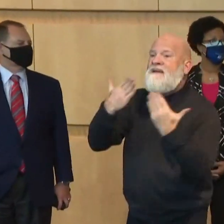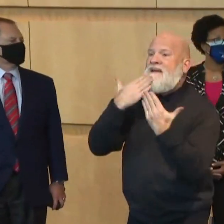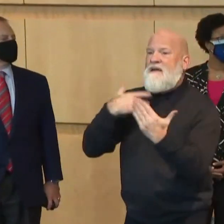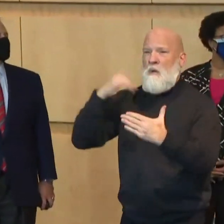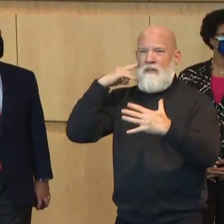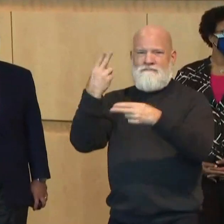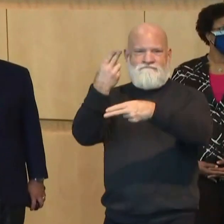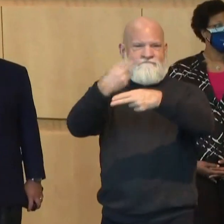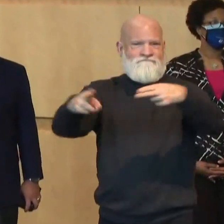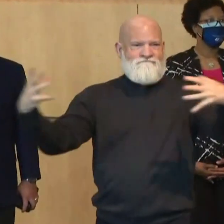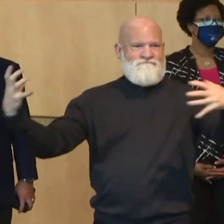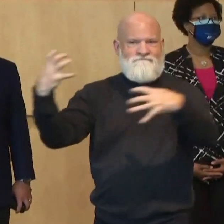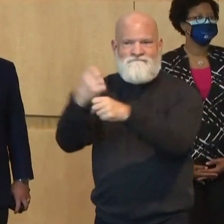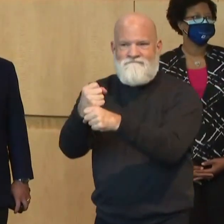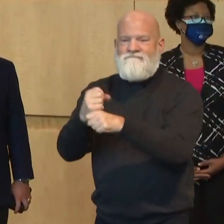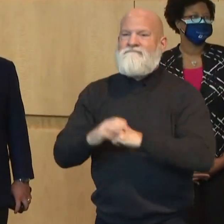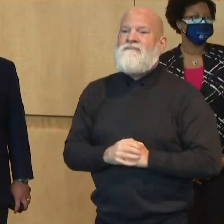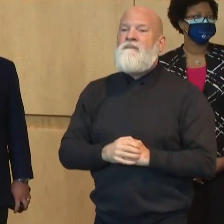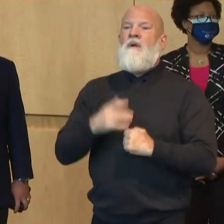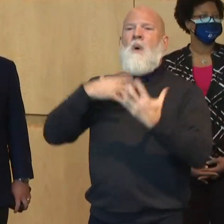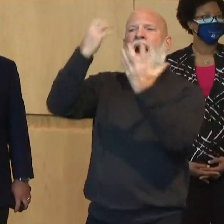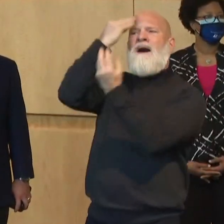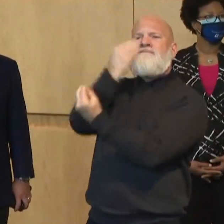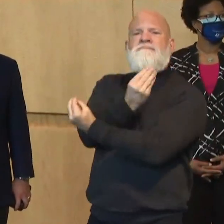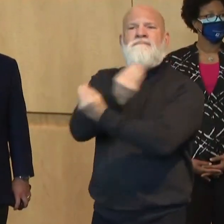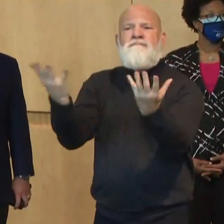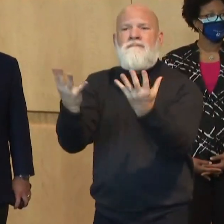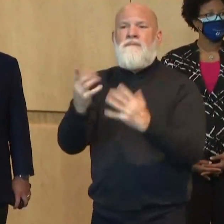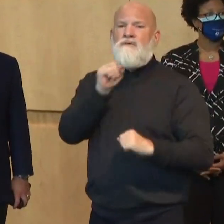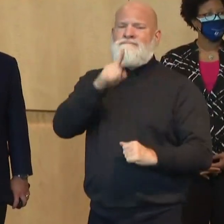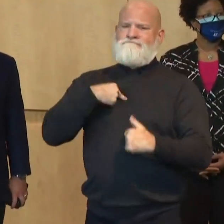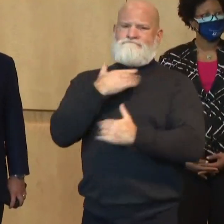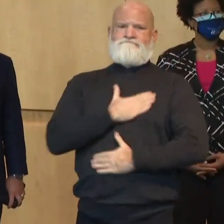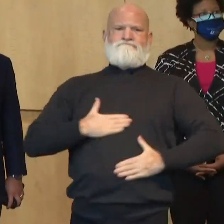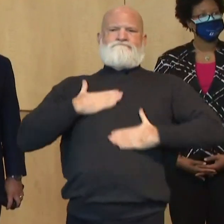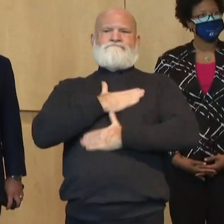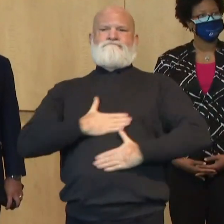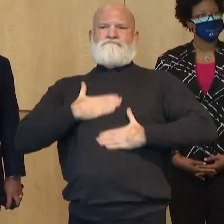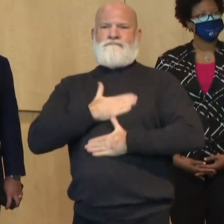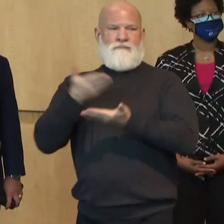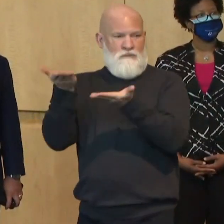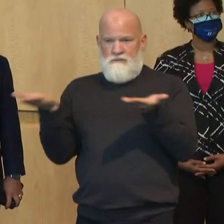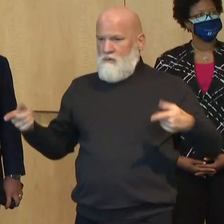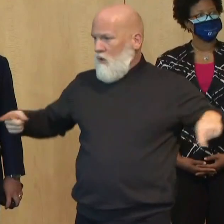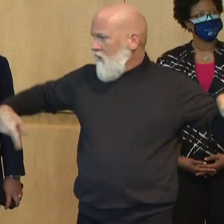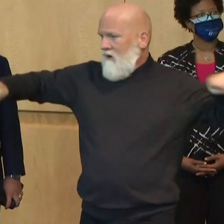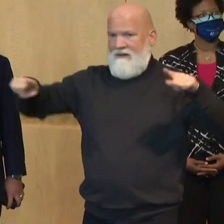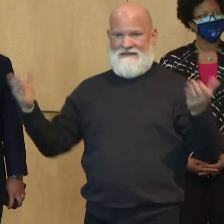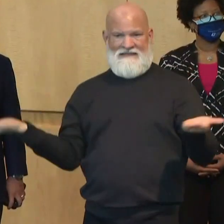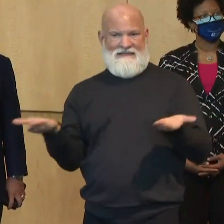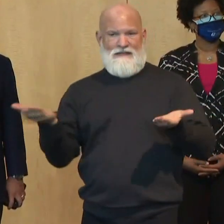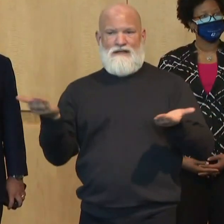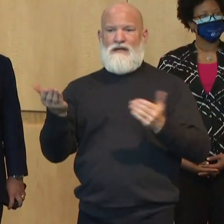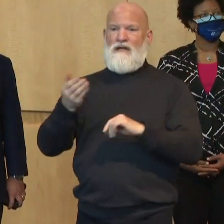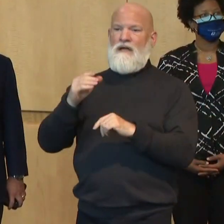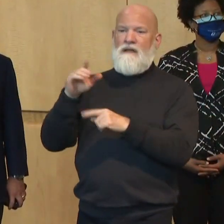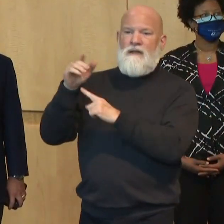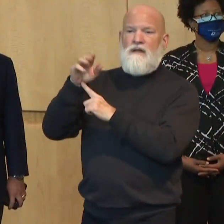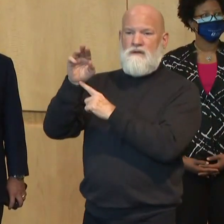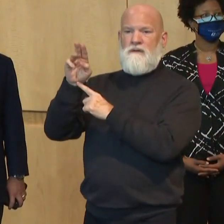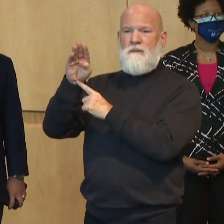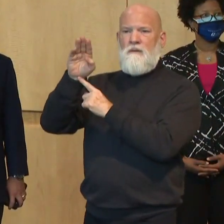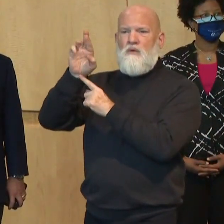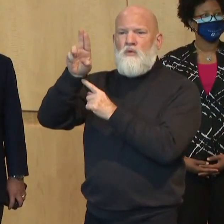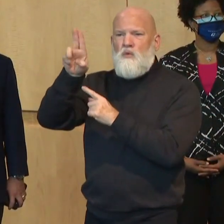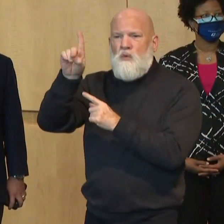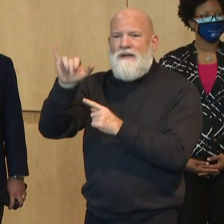want to tell you how much I appreciate what you and Fulton County are doing. Certainly the mayor's generosity with this site,